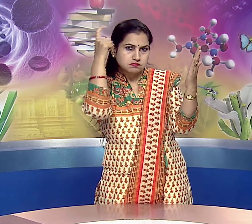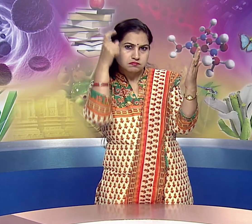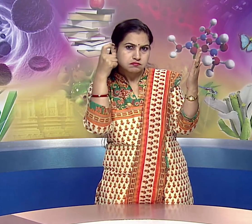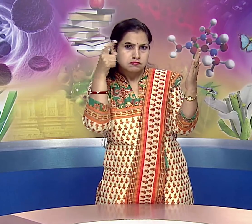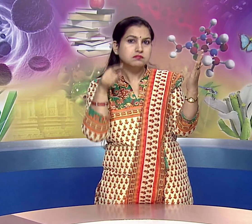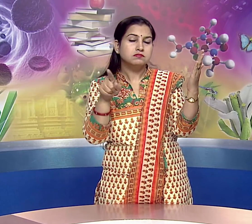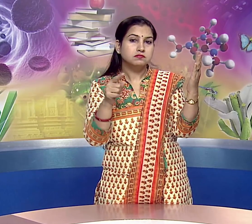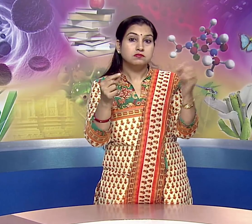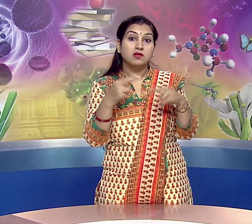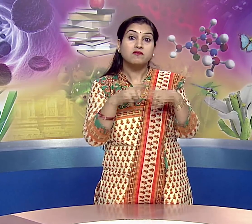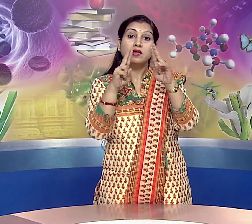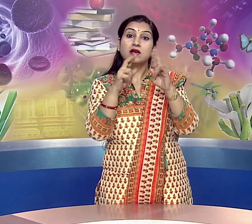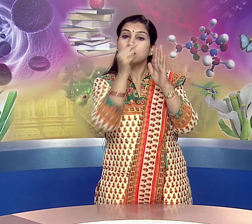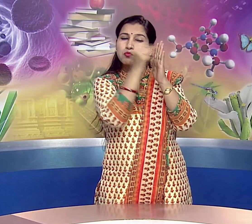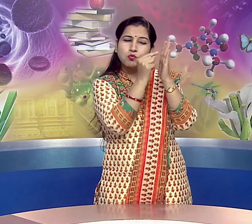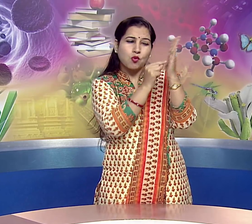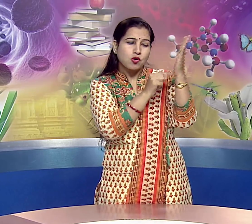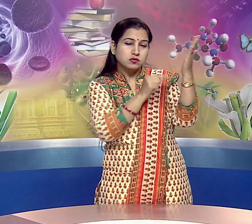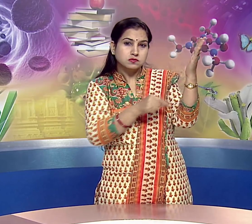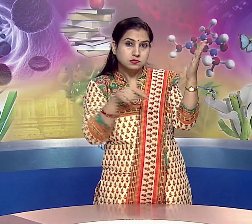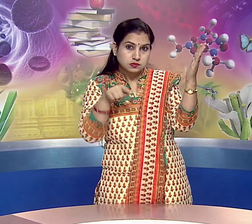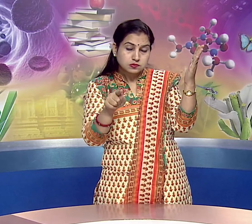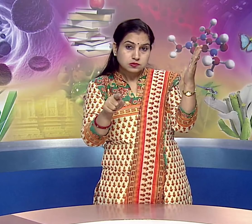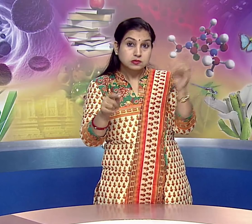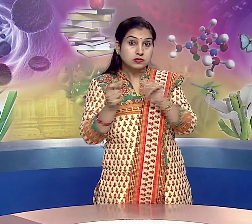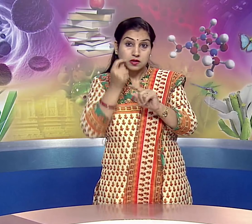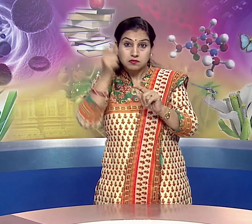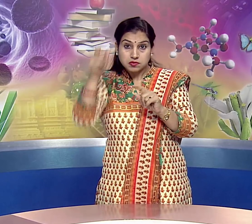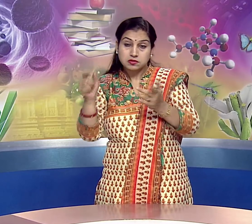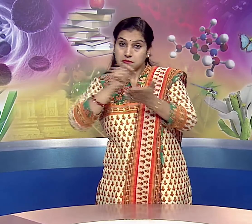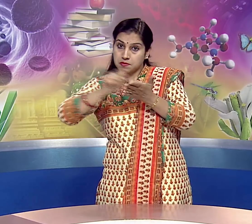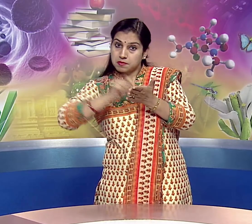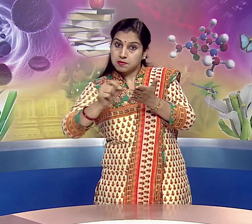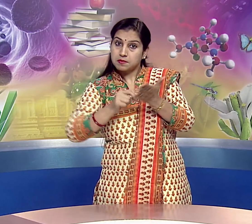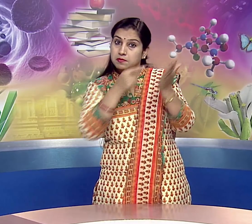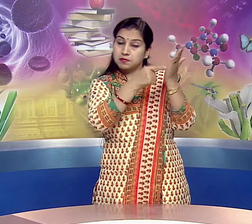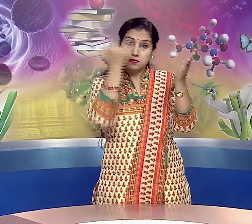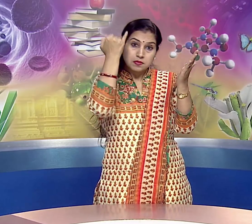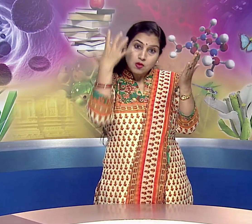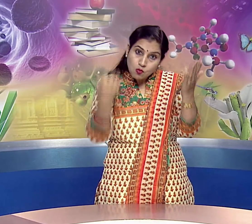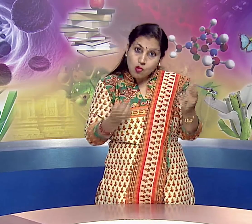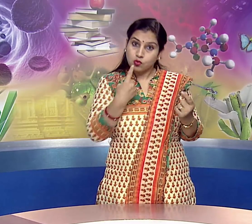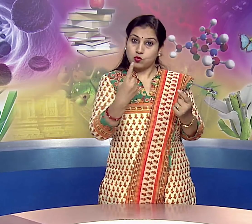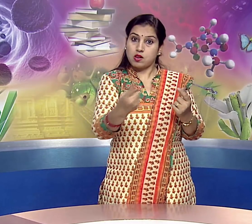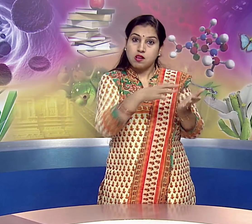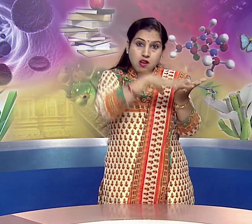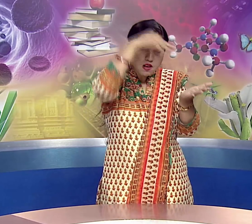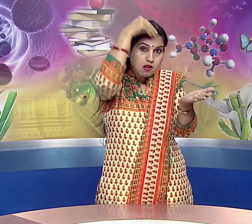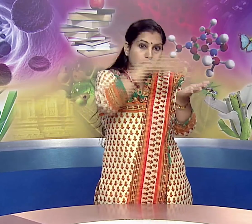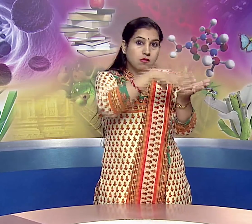the finer points that the author desires to tell us